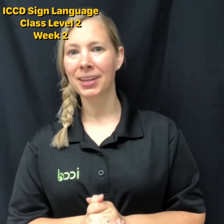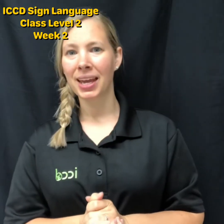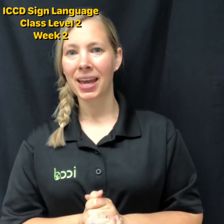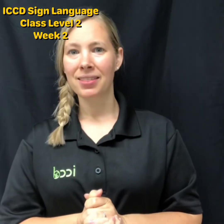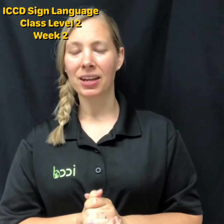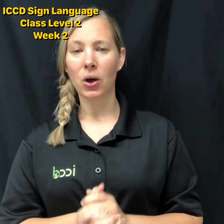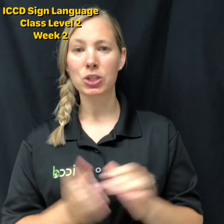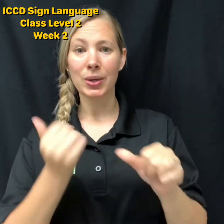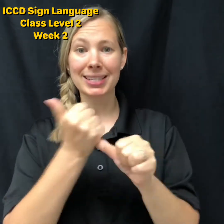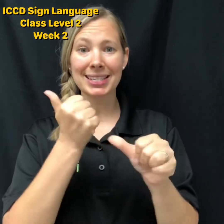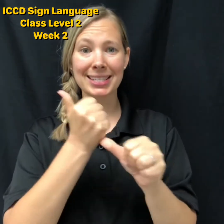Then also assistant.